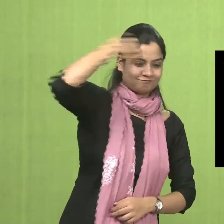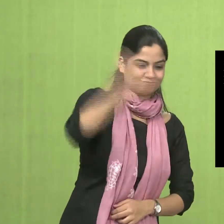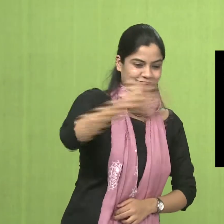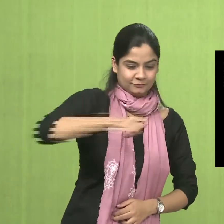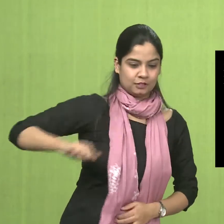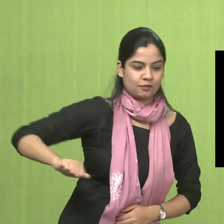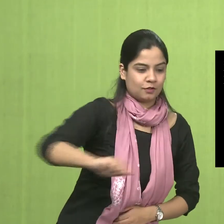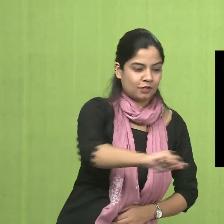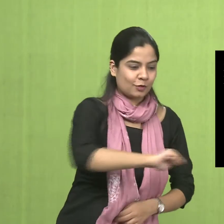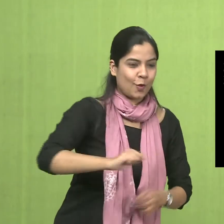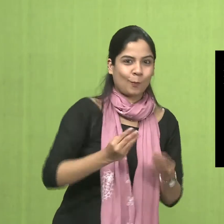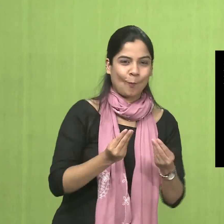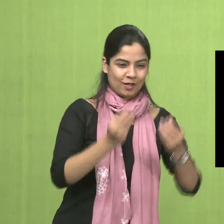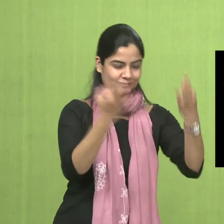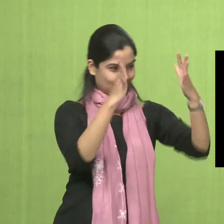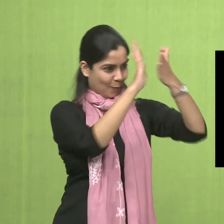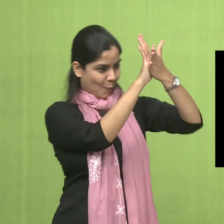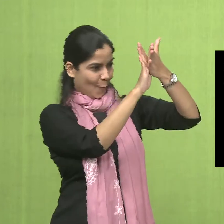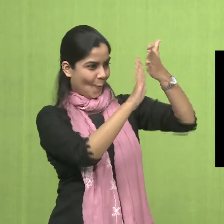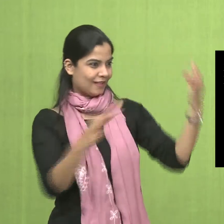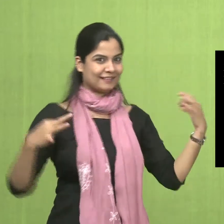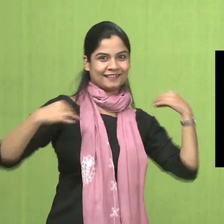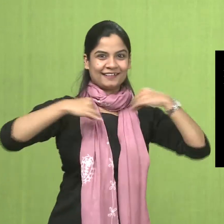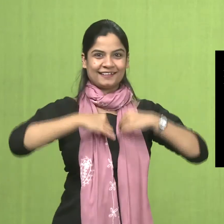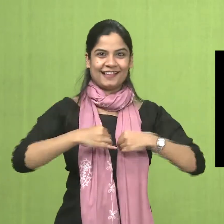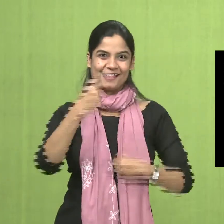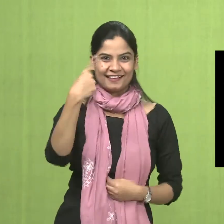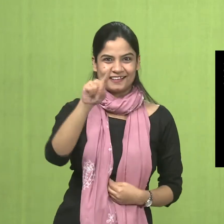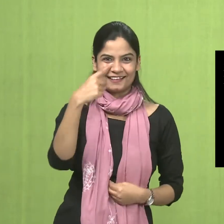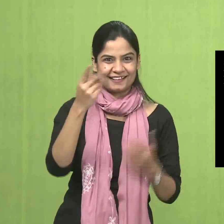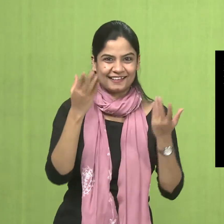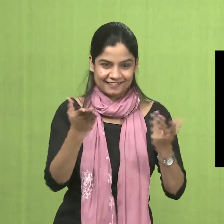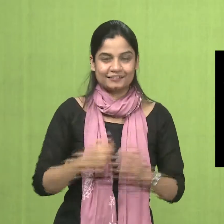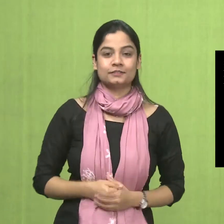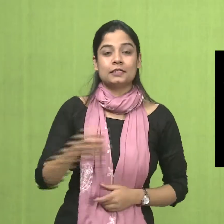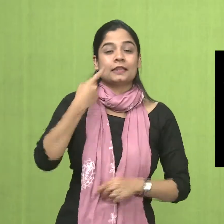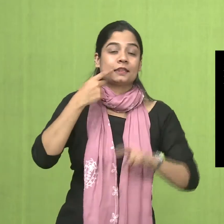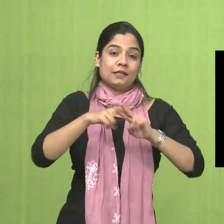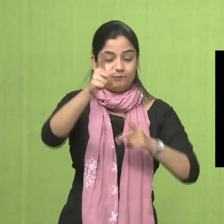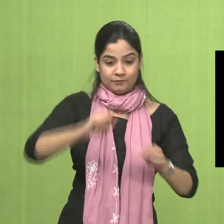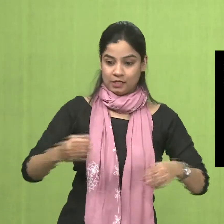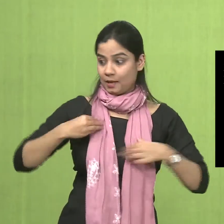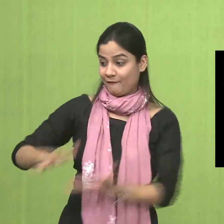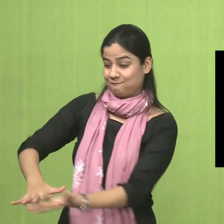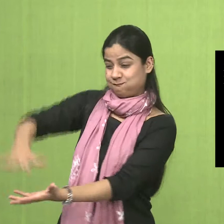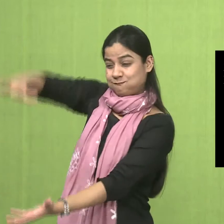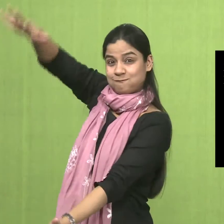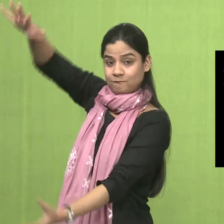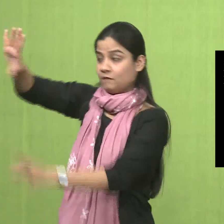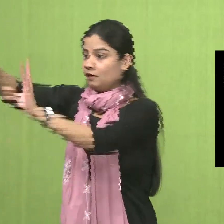it's always good to sprinkle water on the clothes so that ironing comes out very clean. When you have a lot of clothes and you have